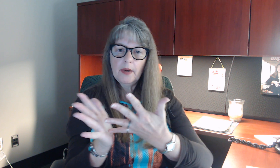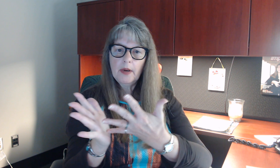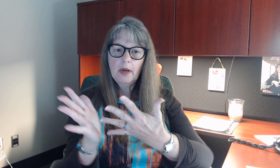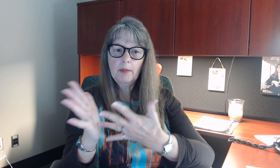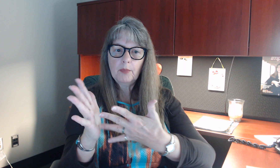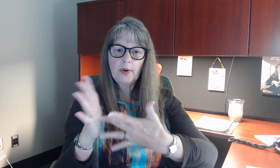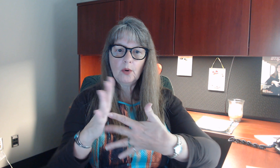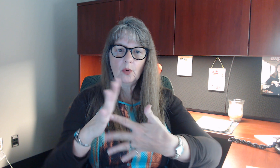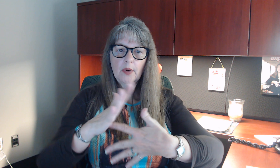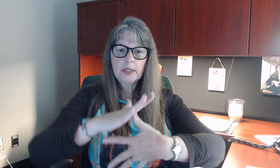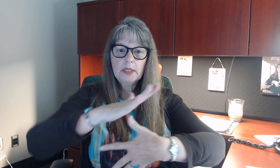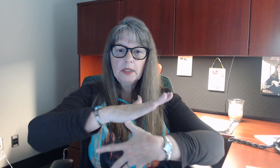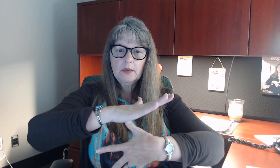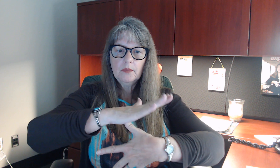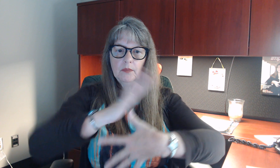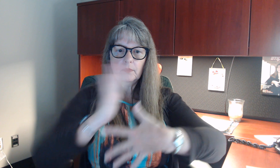A priority.